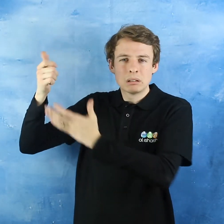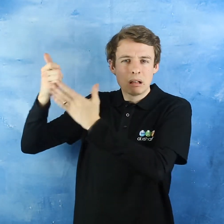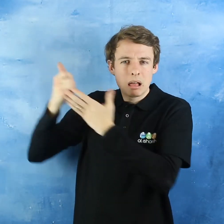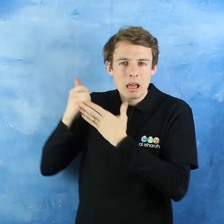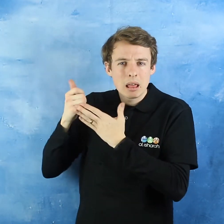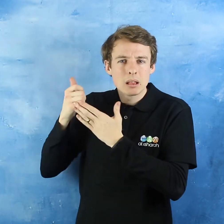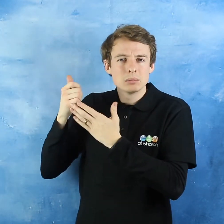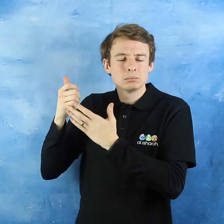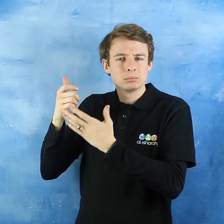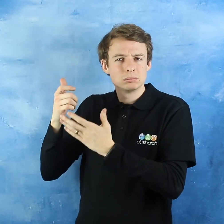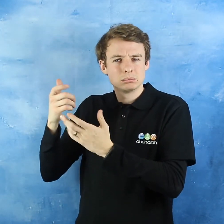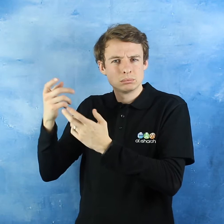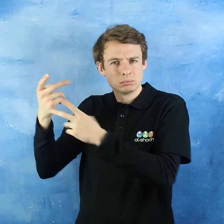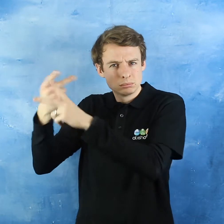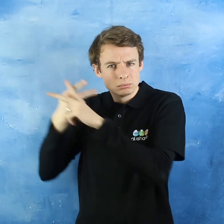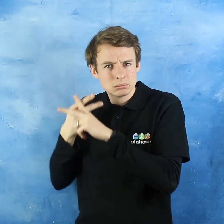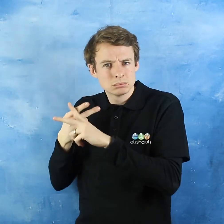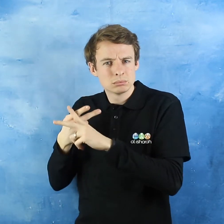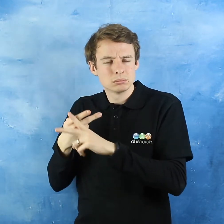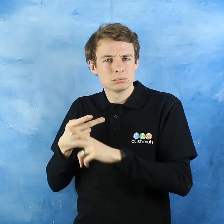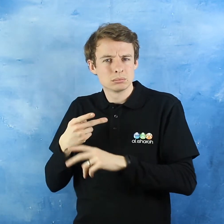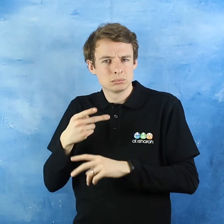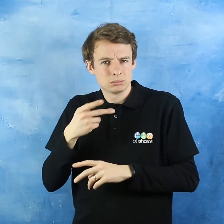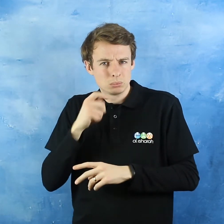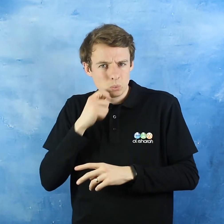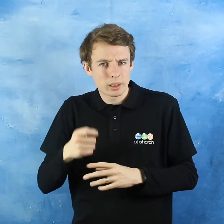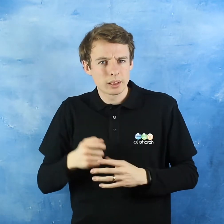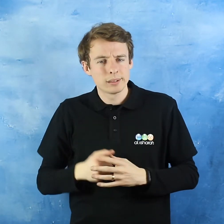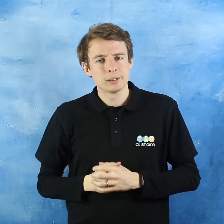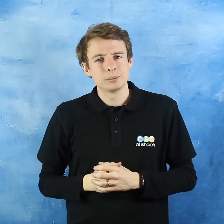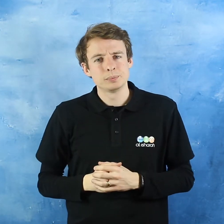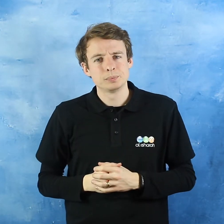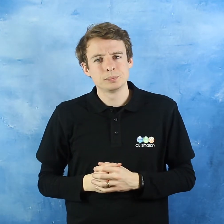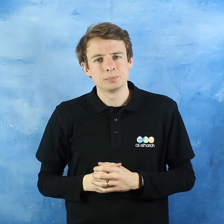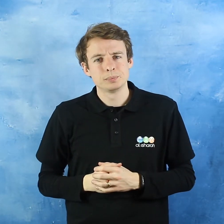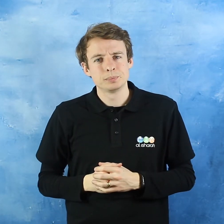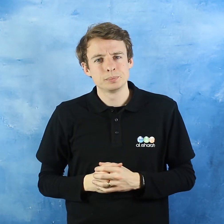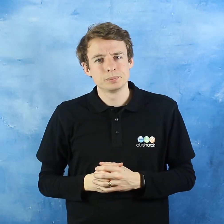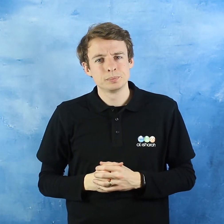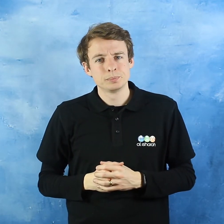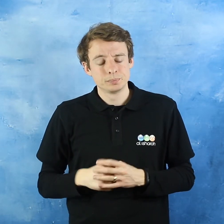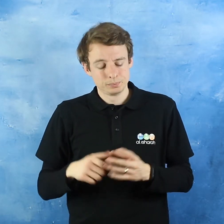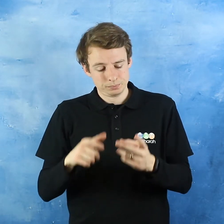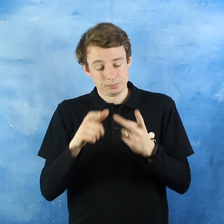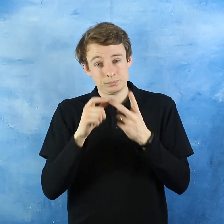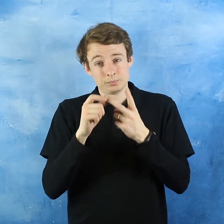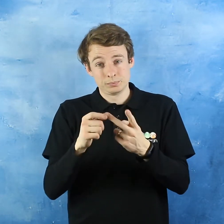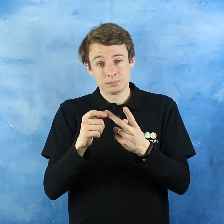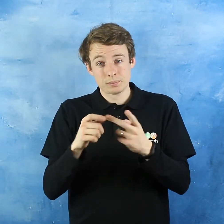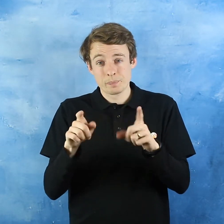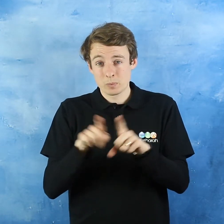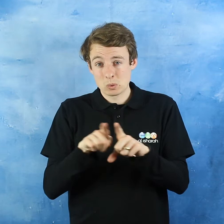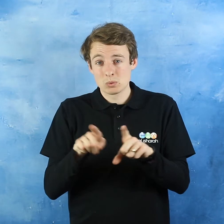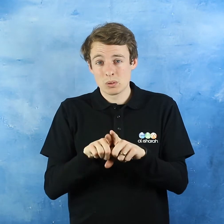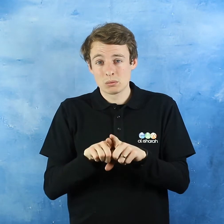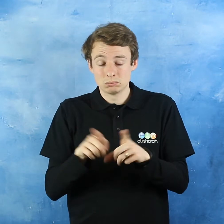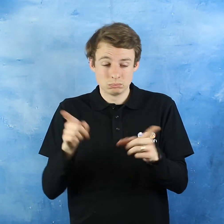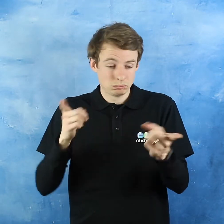our duty as a fellow Muslims. We come to help them. What kind of help we can do? First of